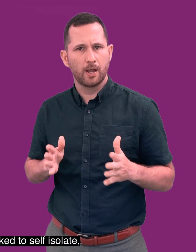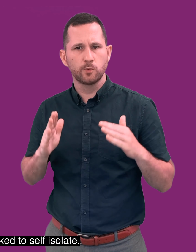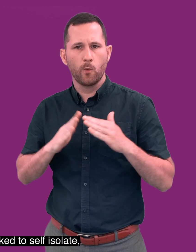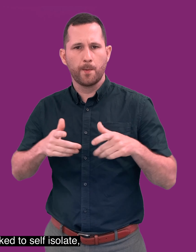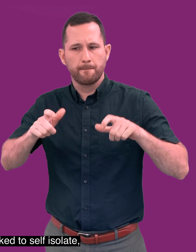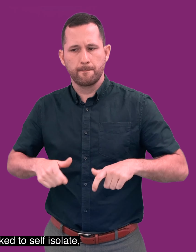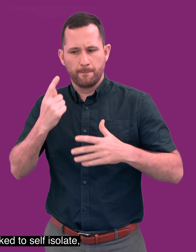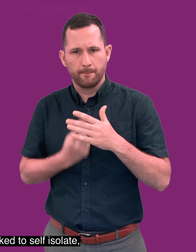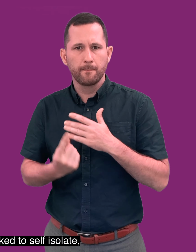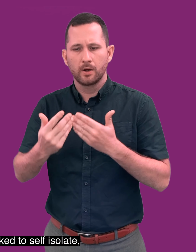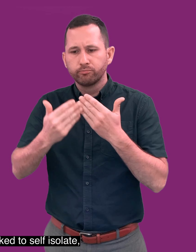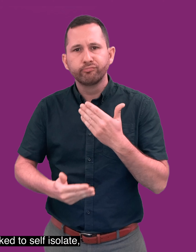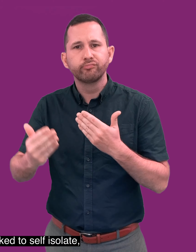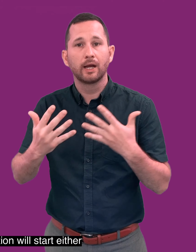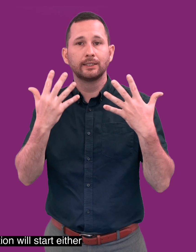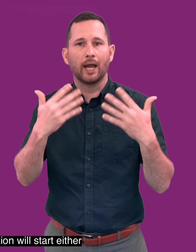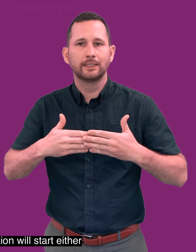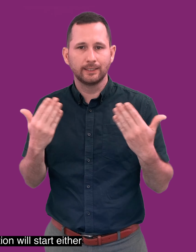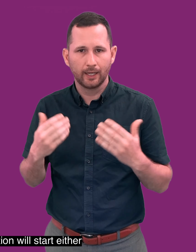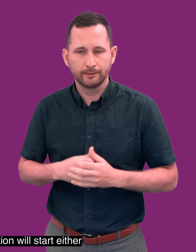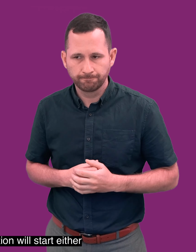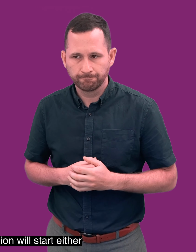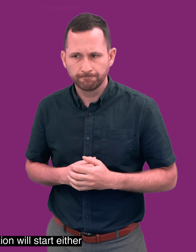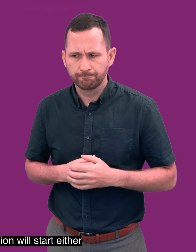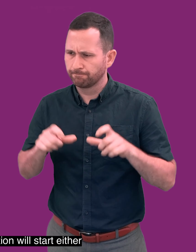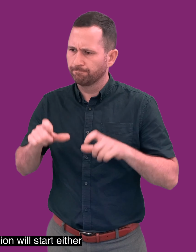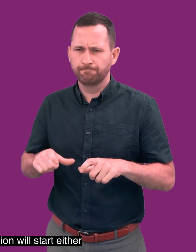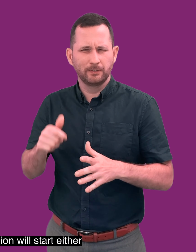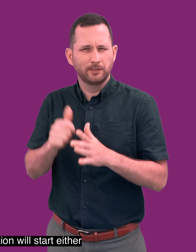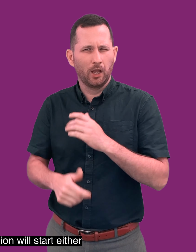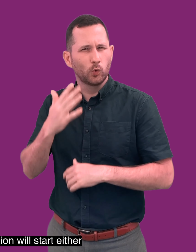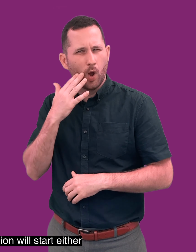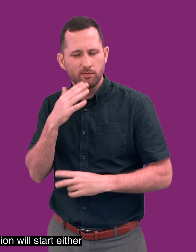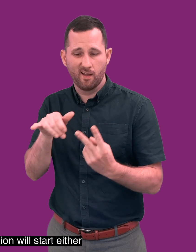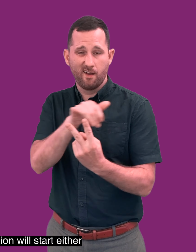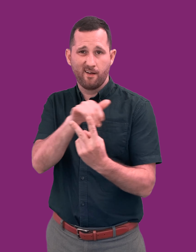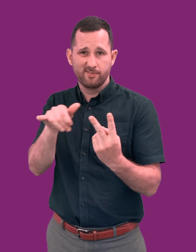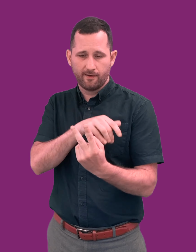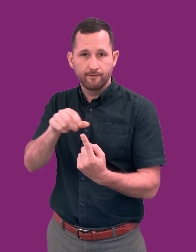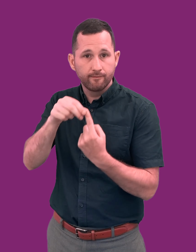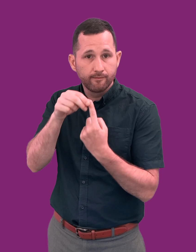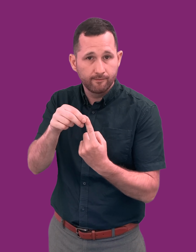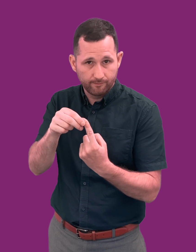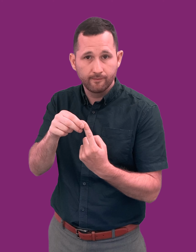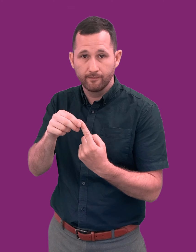If you've been asked to self-isolate, your 10-day isolation will start either